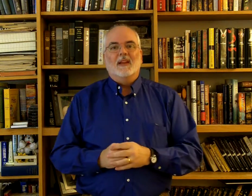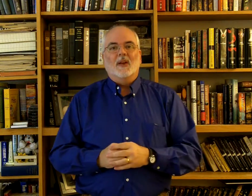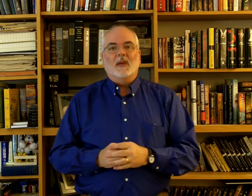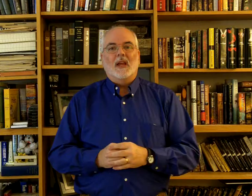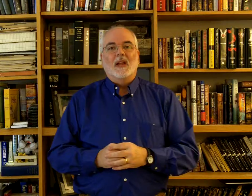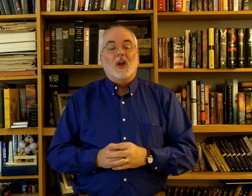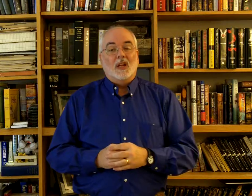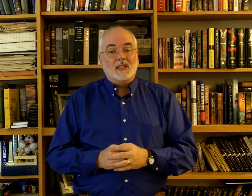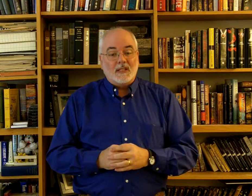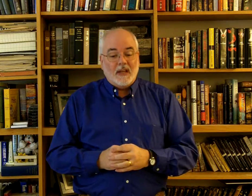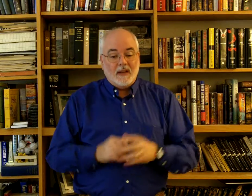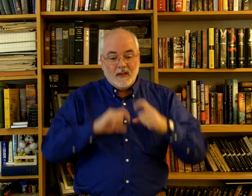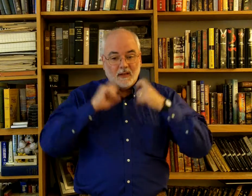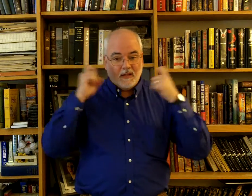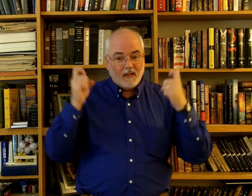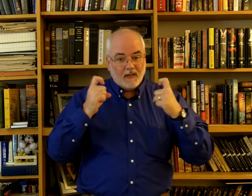Okay. Sin.